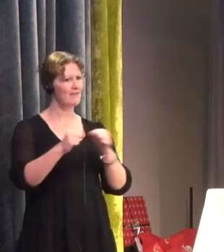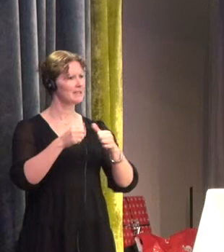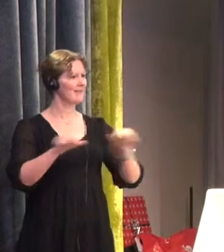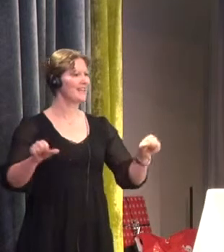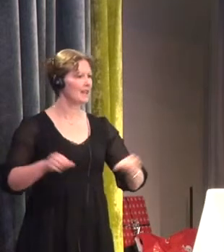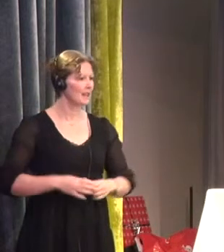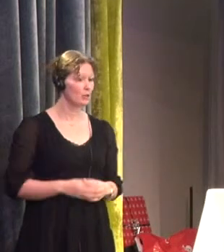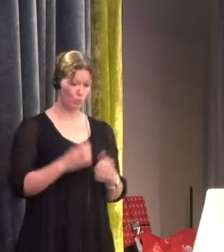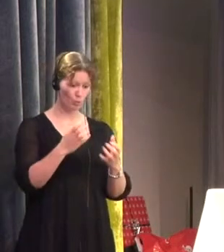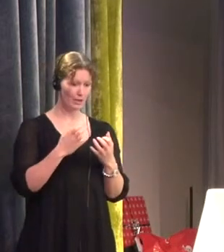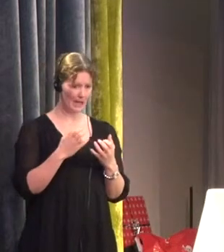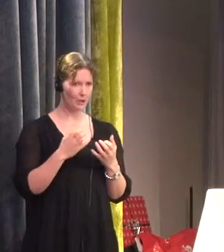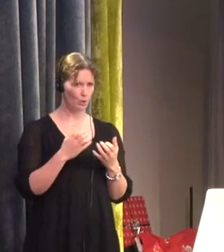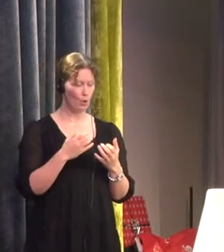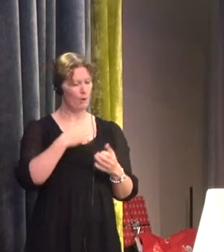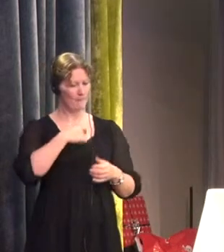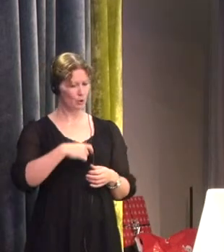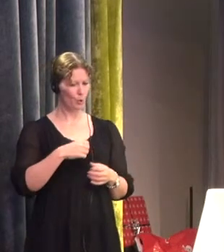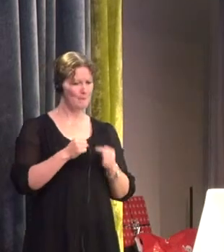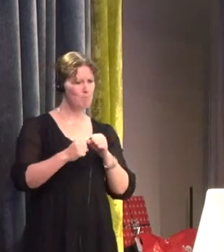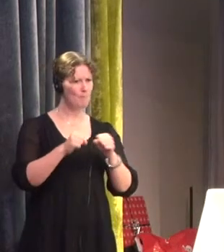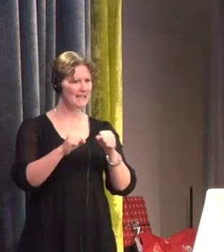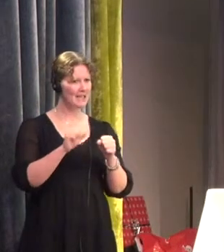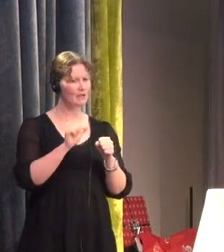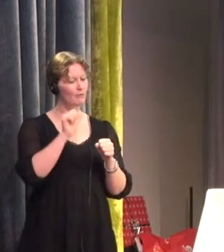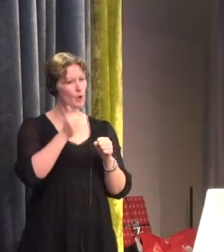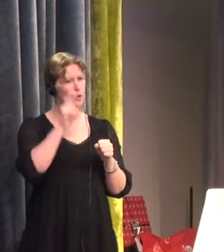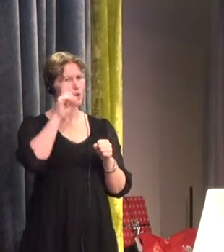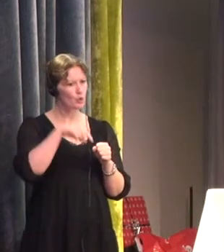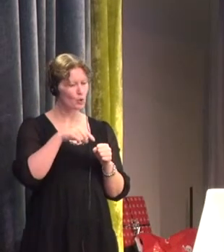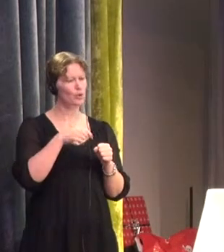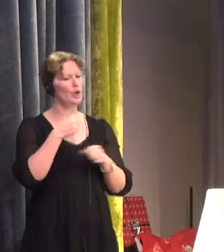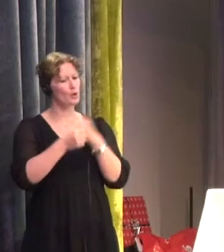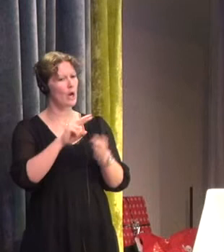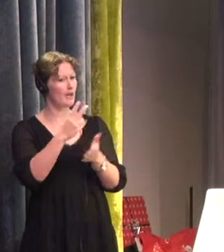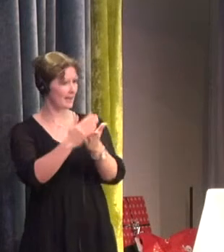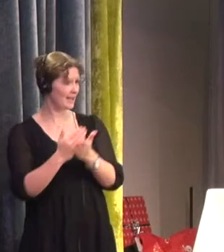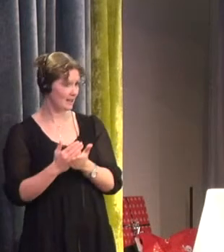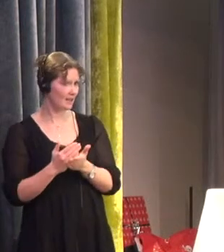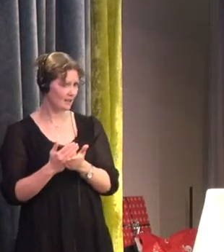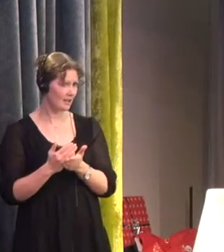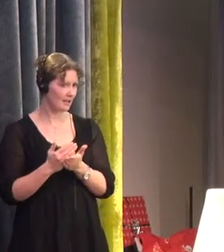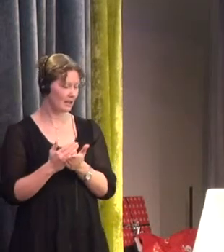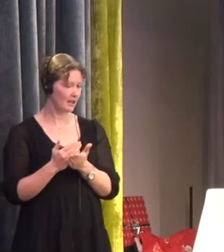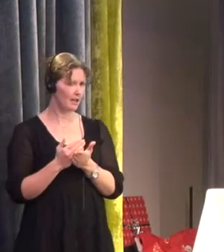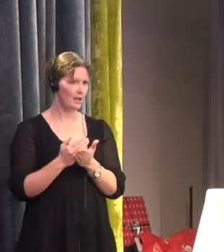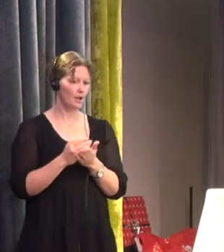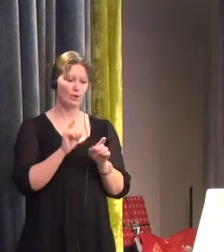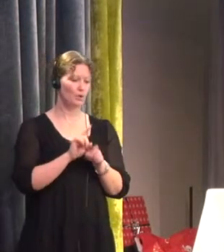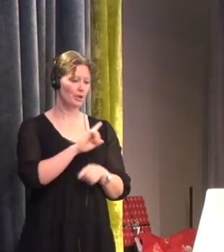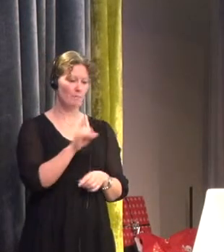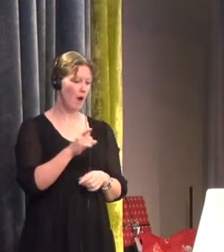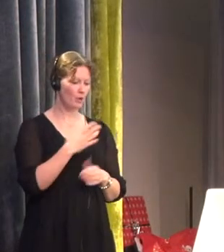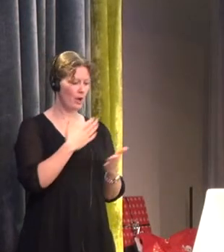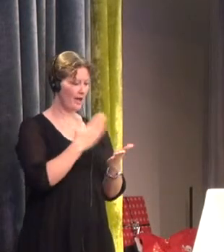in order to actually have other rights, but it's not something that we see otherwise, other than moving from country to country. The